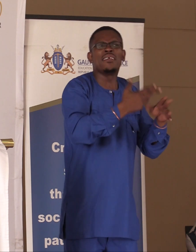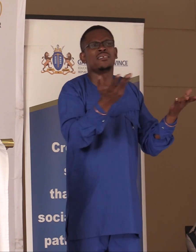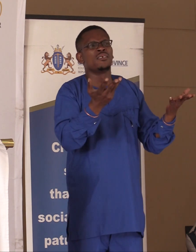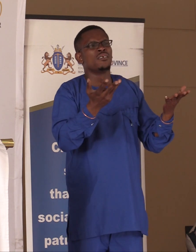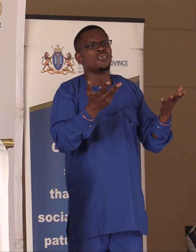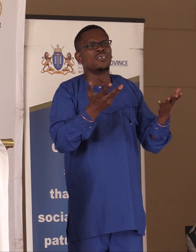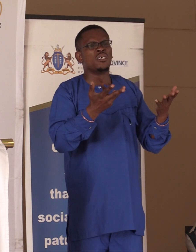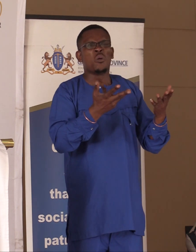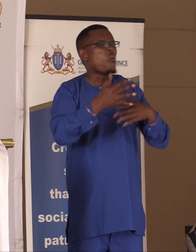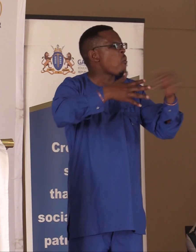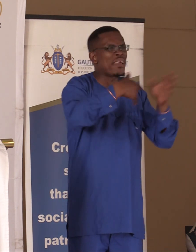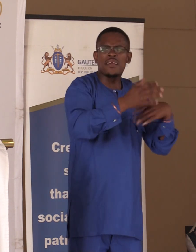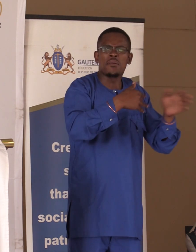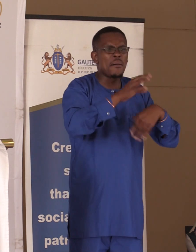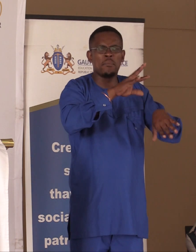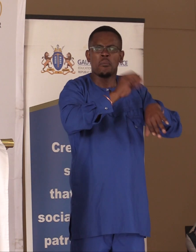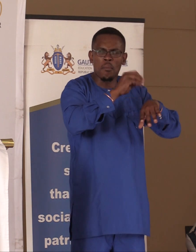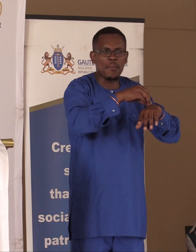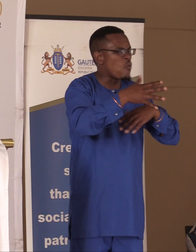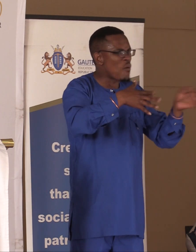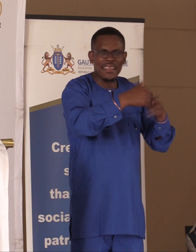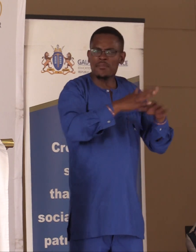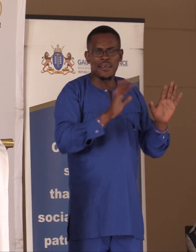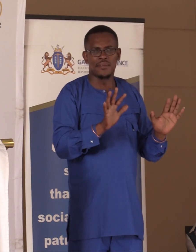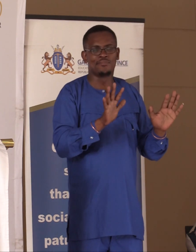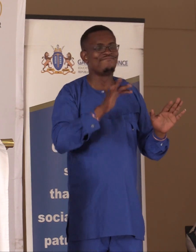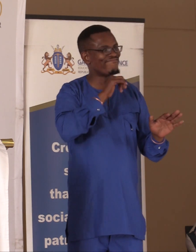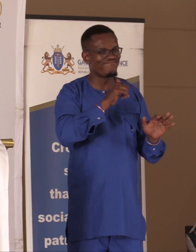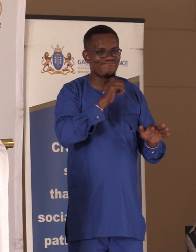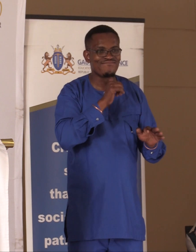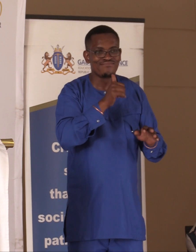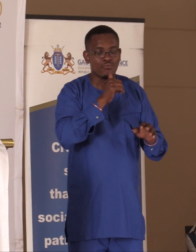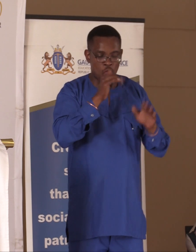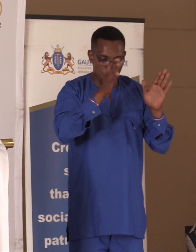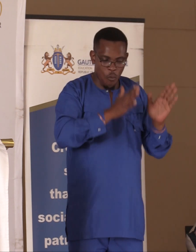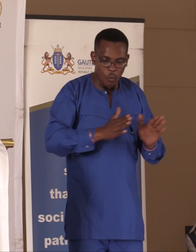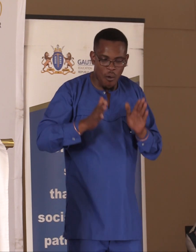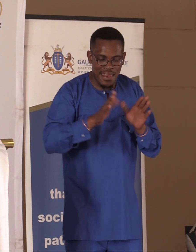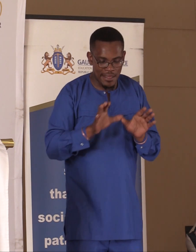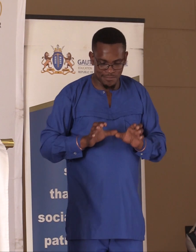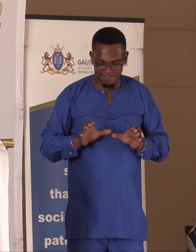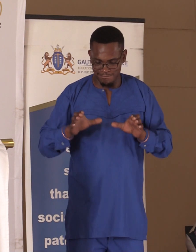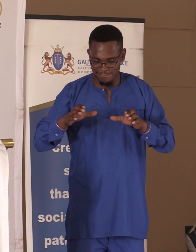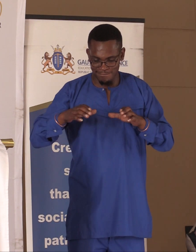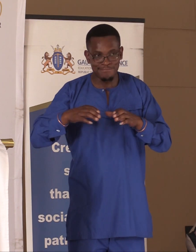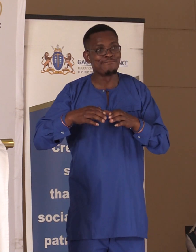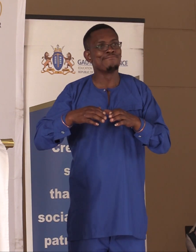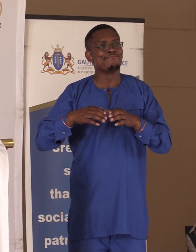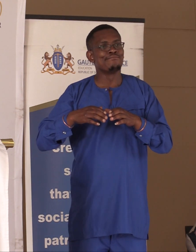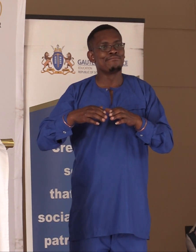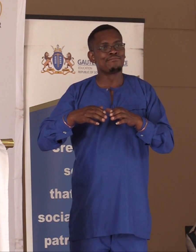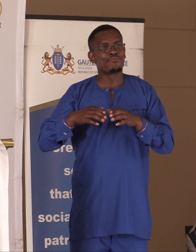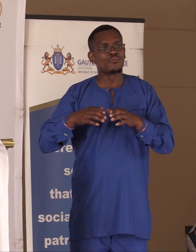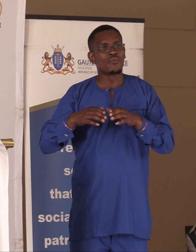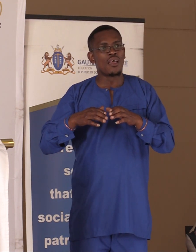problem is whatever it is, you are organizing It doesn't mean it only